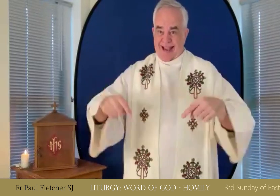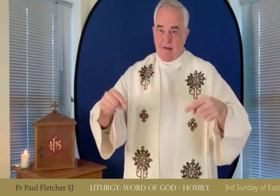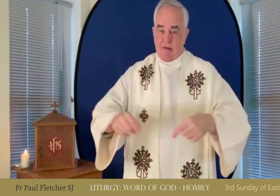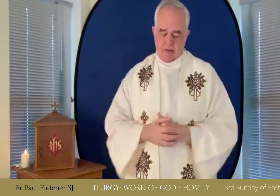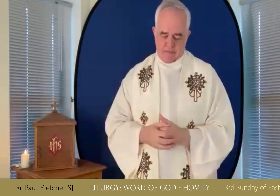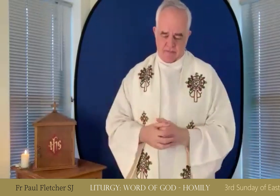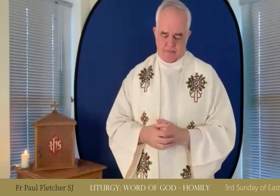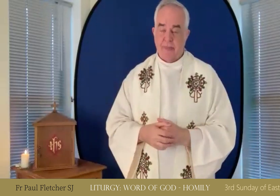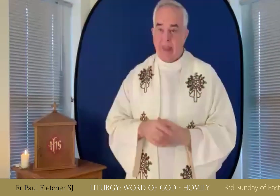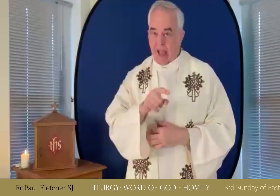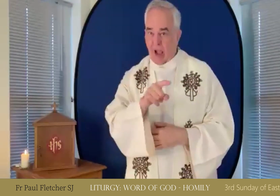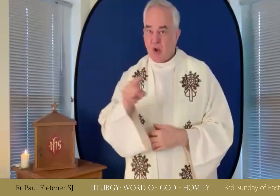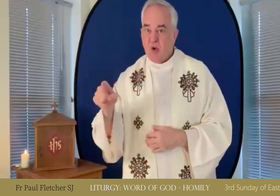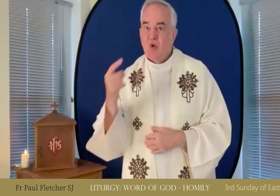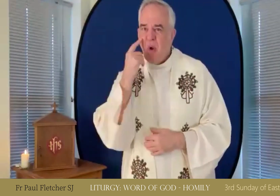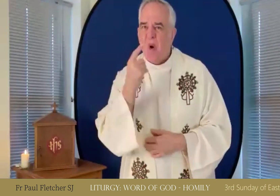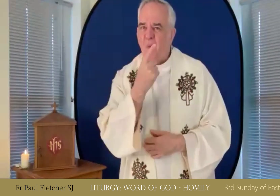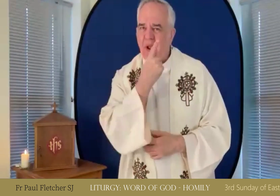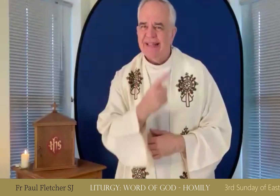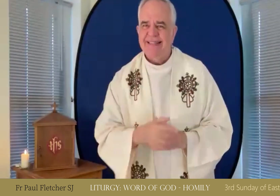here. And you are witnesses.